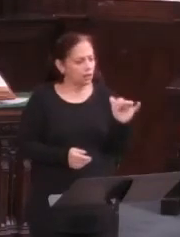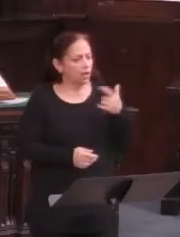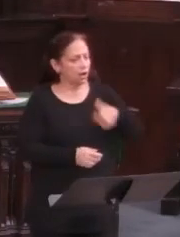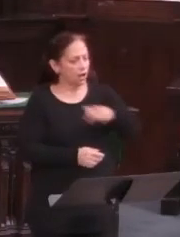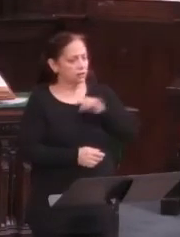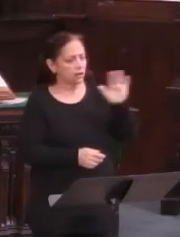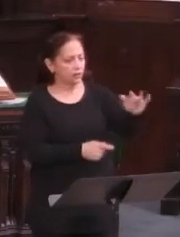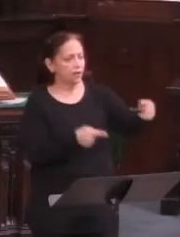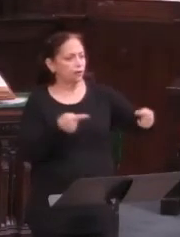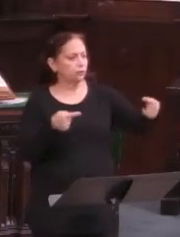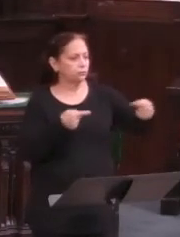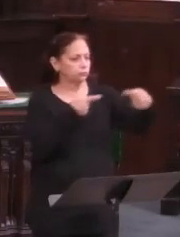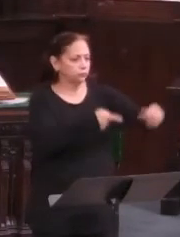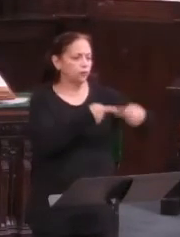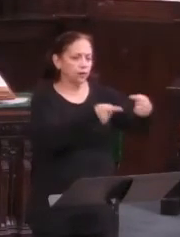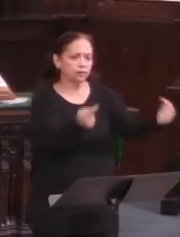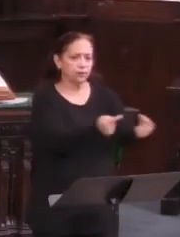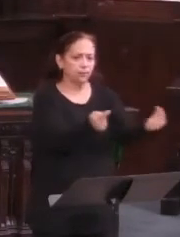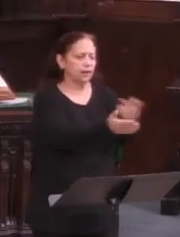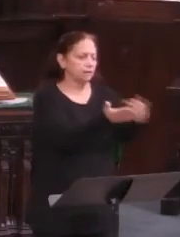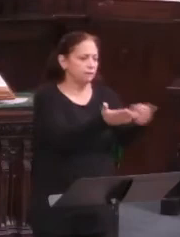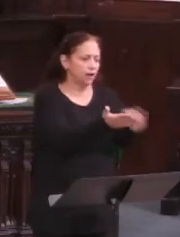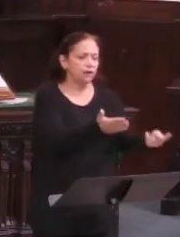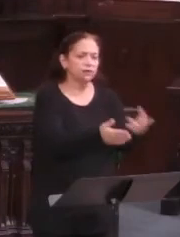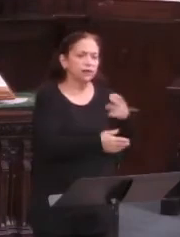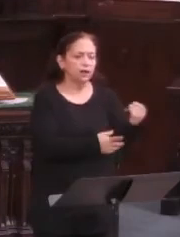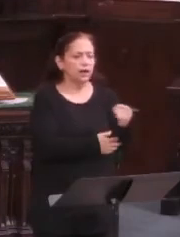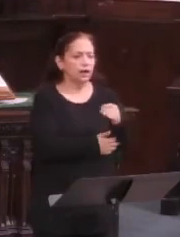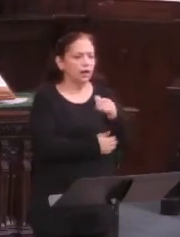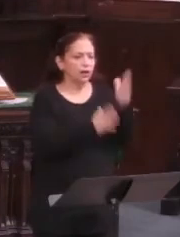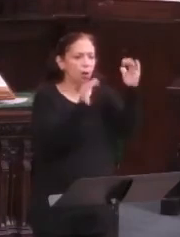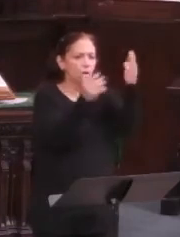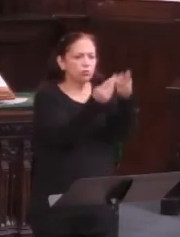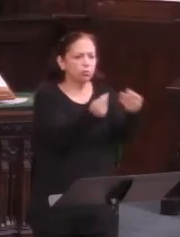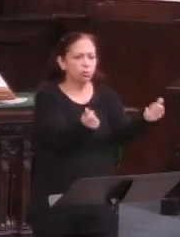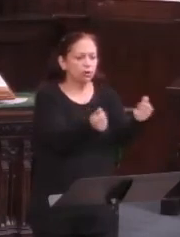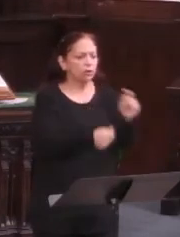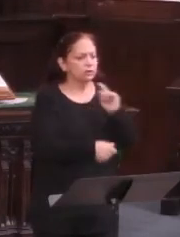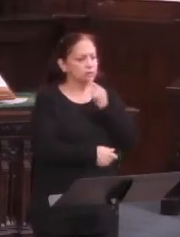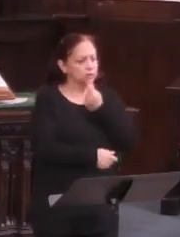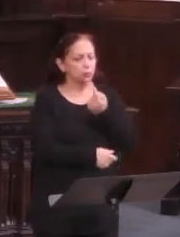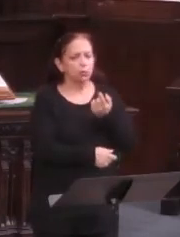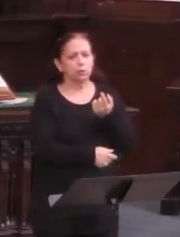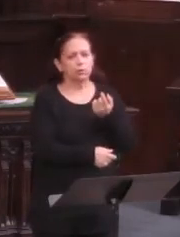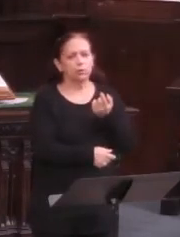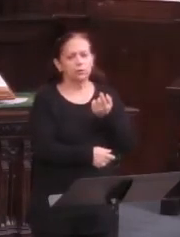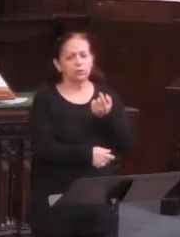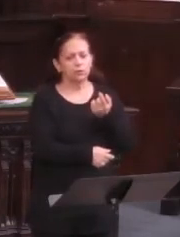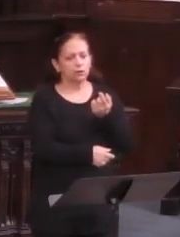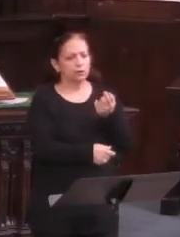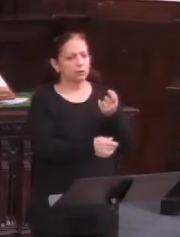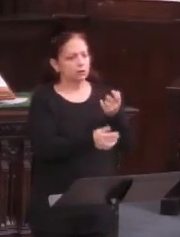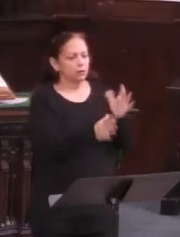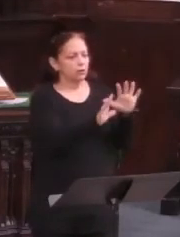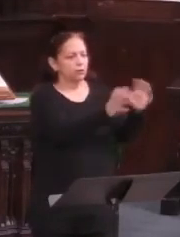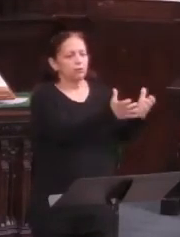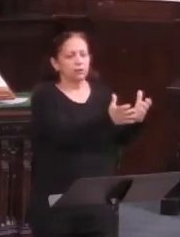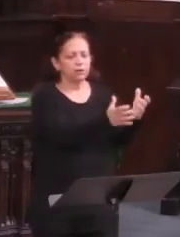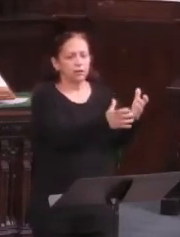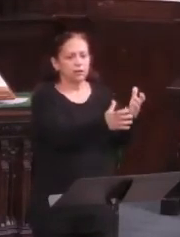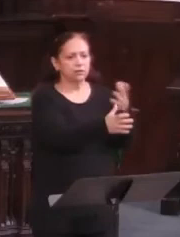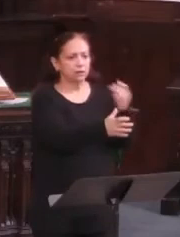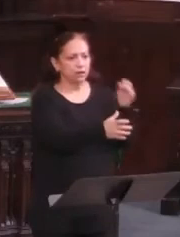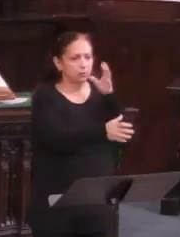and struggles, their failures and unrealized hopes, their disappointments, their contexts,